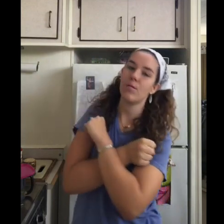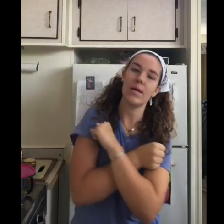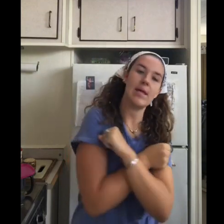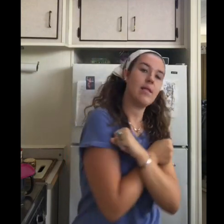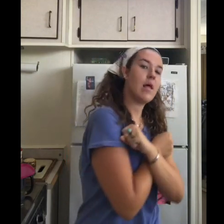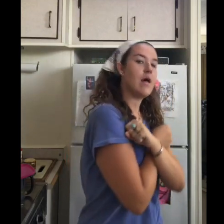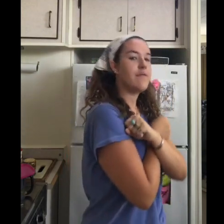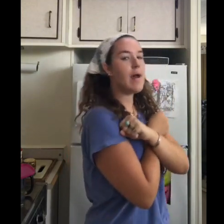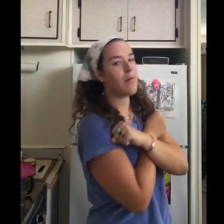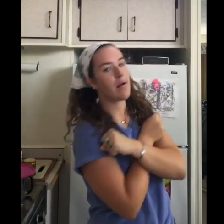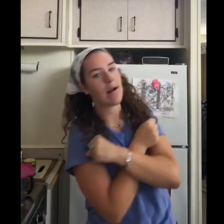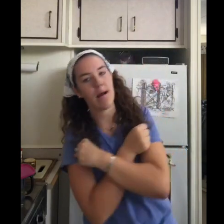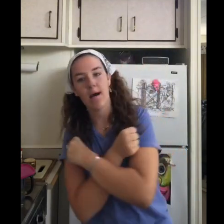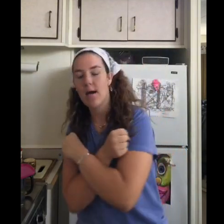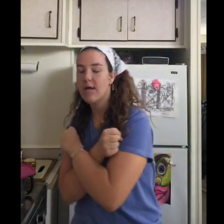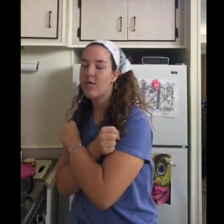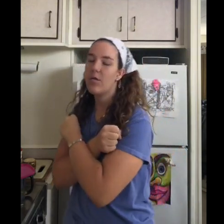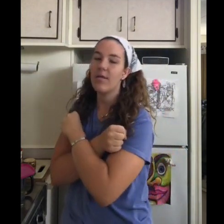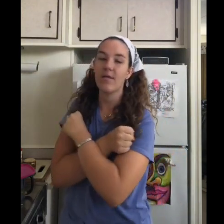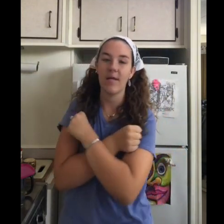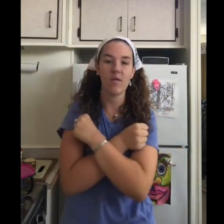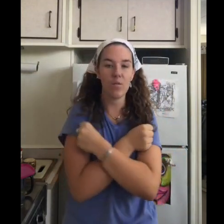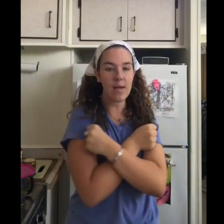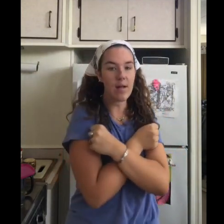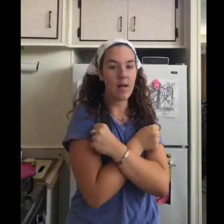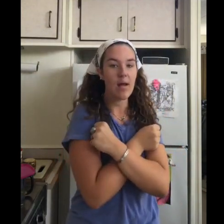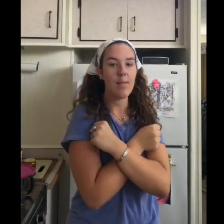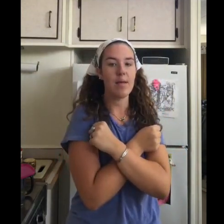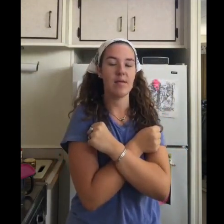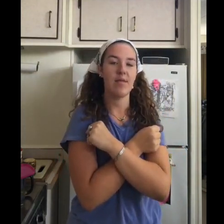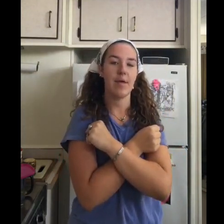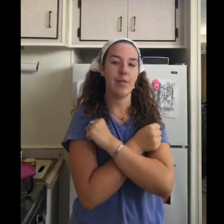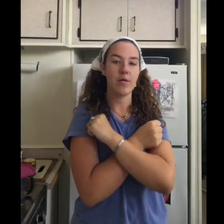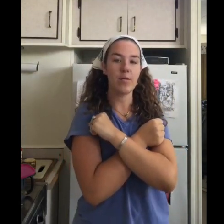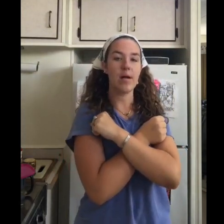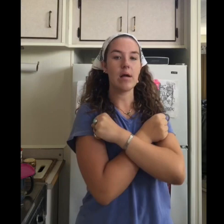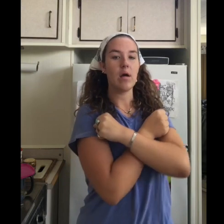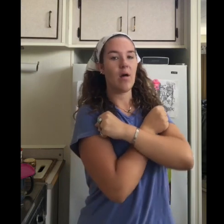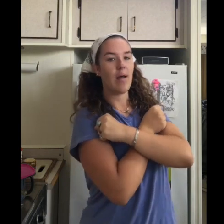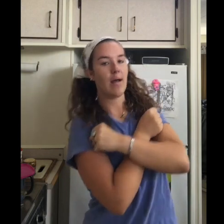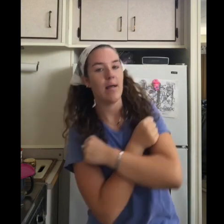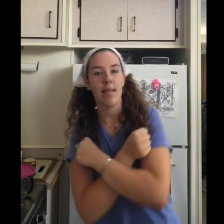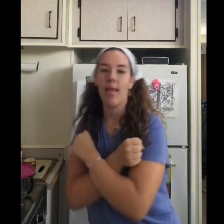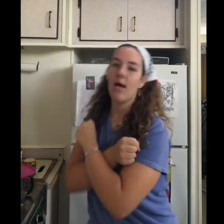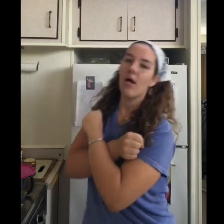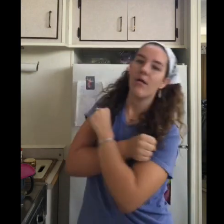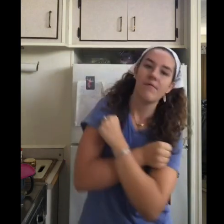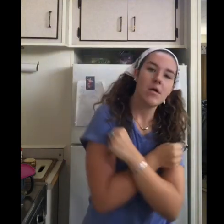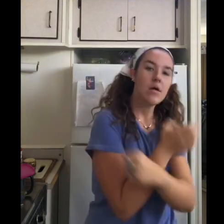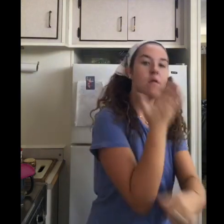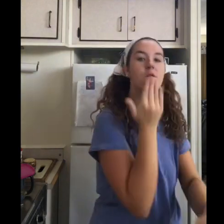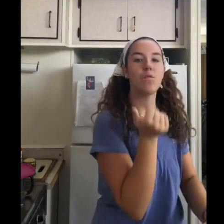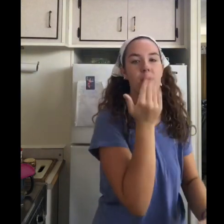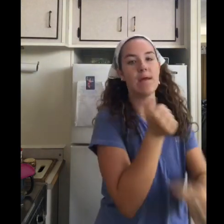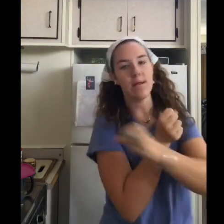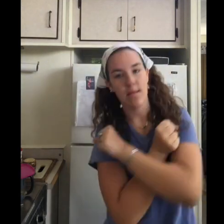sweet love. Now we're excluding the sign sweet because I think it would look weird going love, sweet